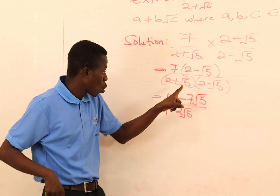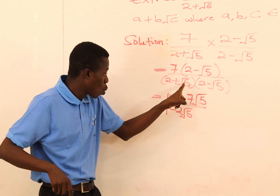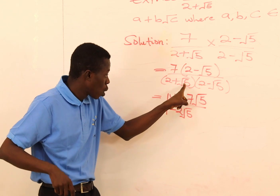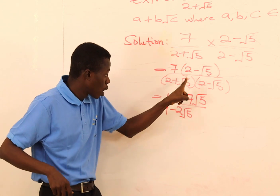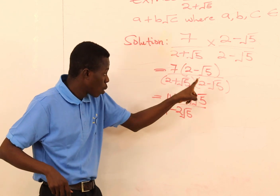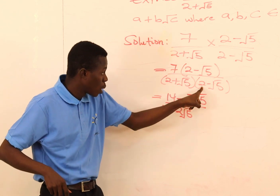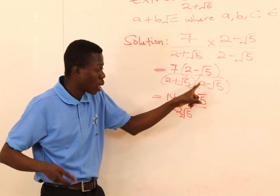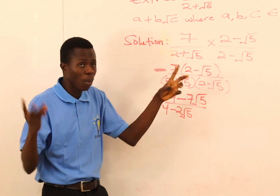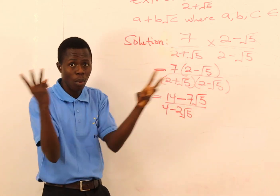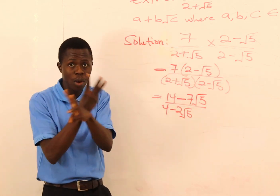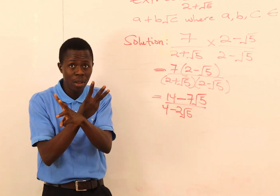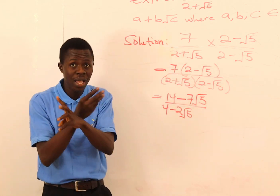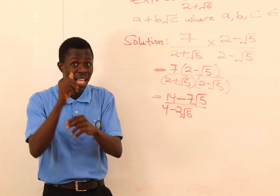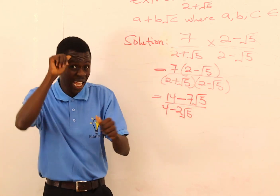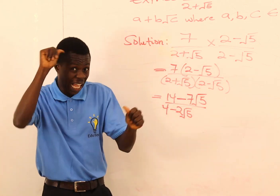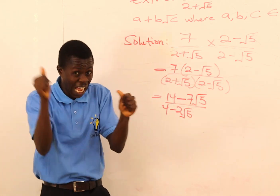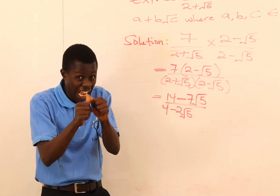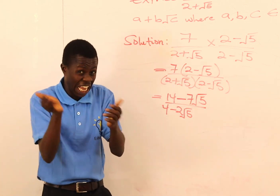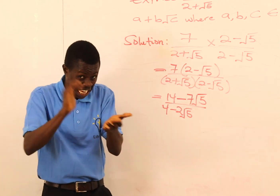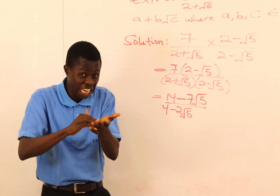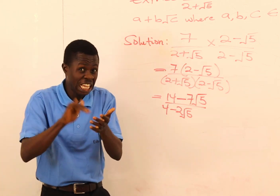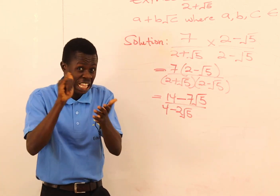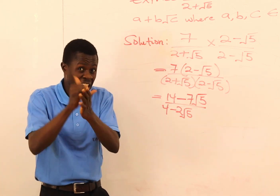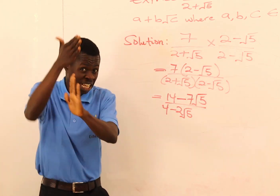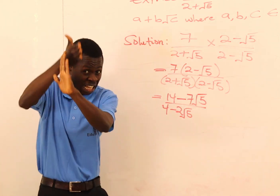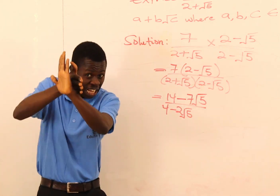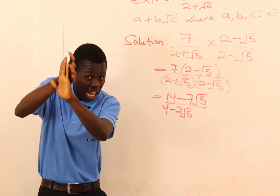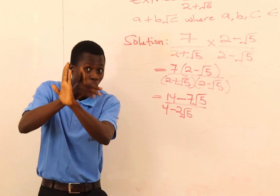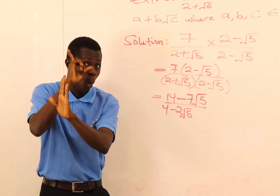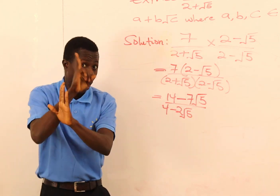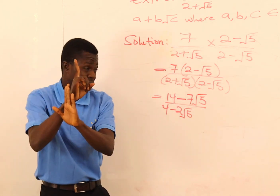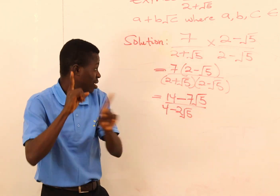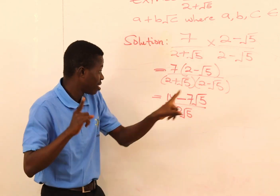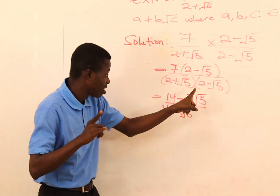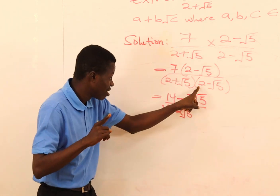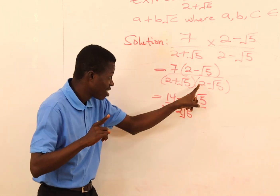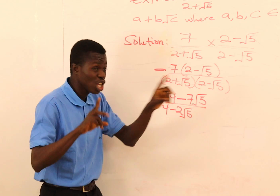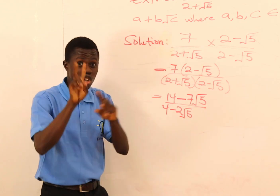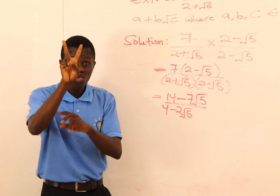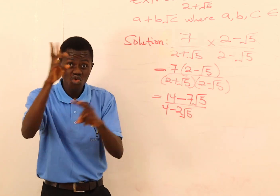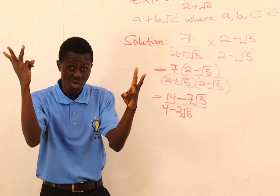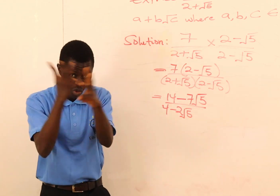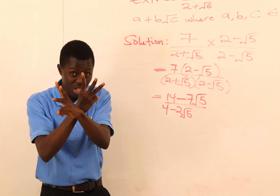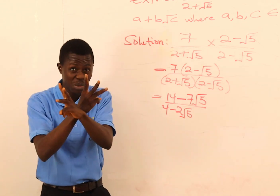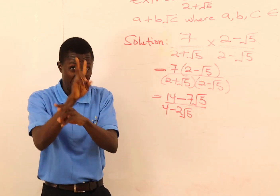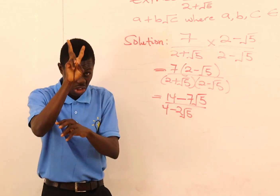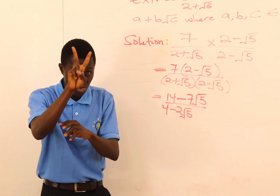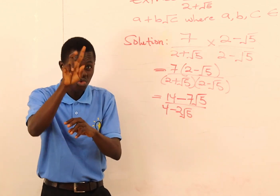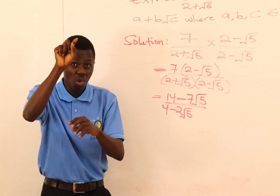have minus 2 square root of 5. So let's write that as well. Minus 2 square